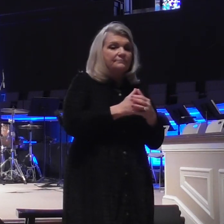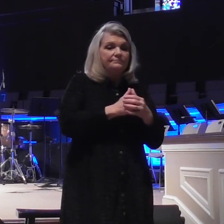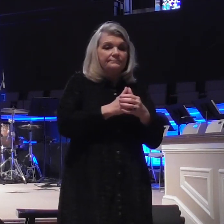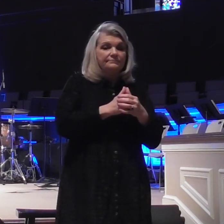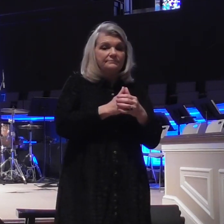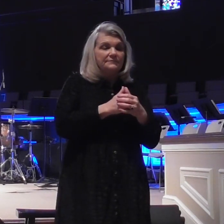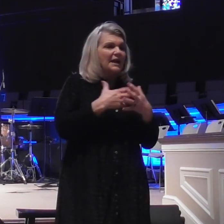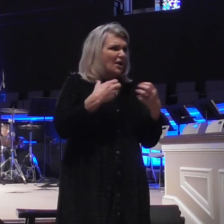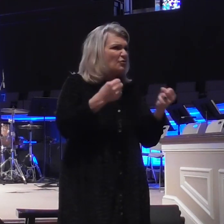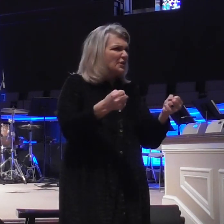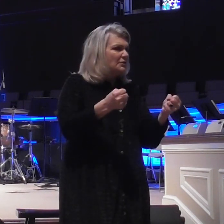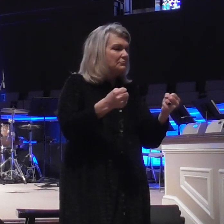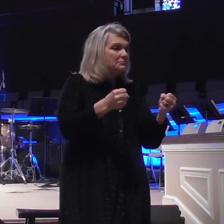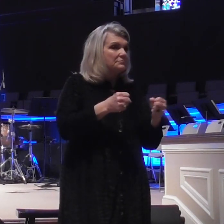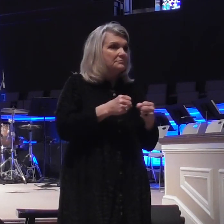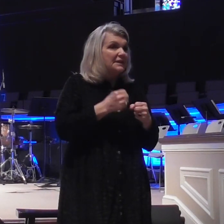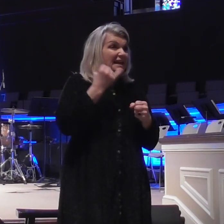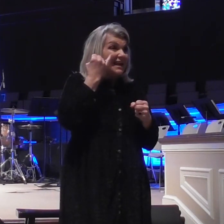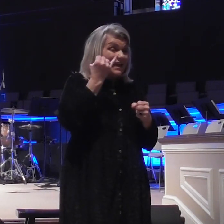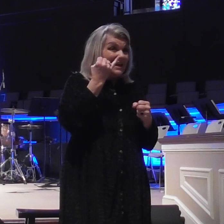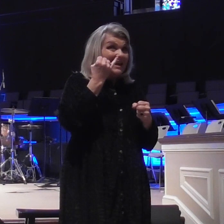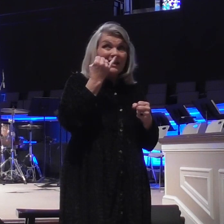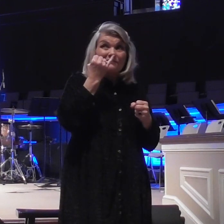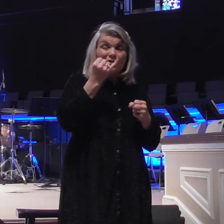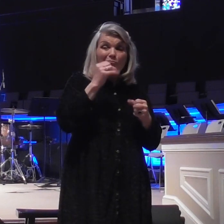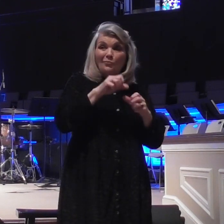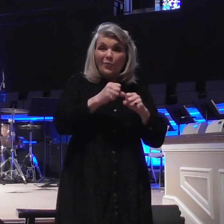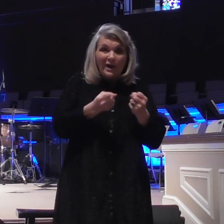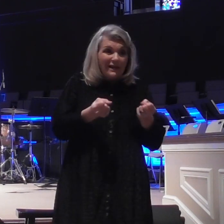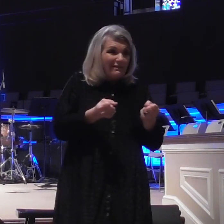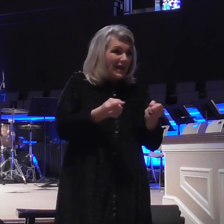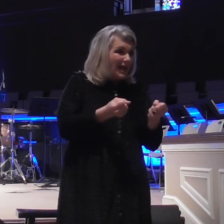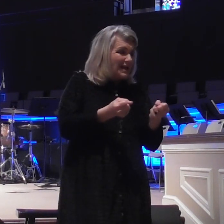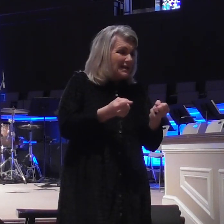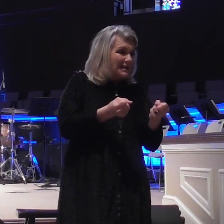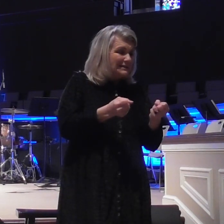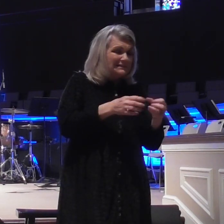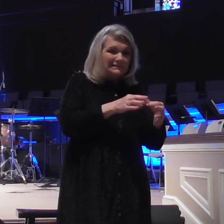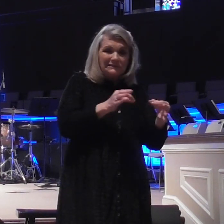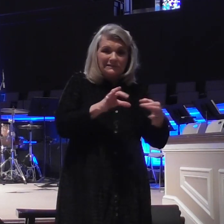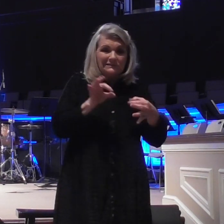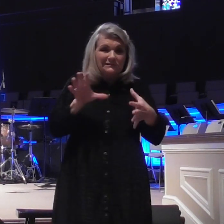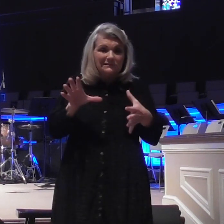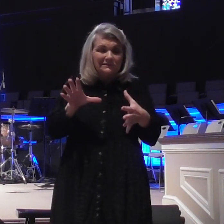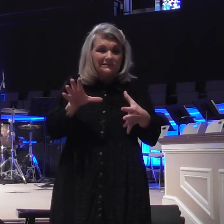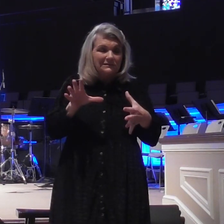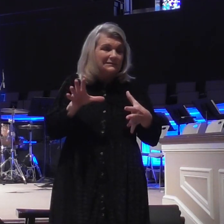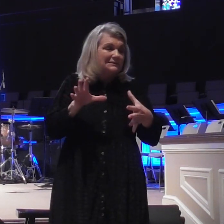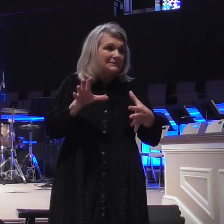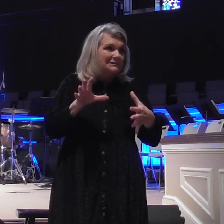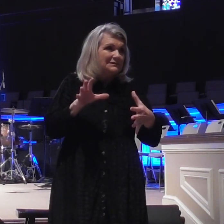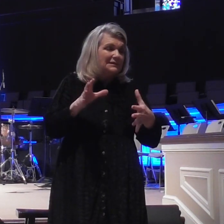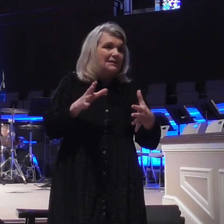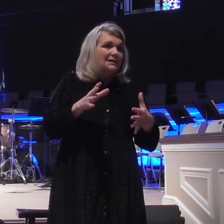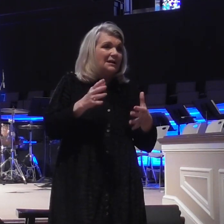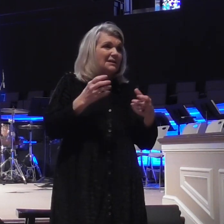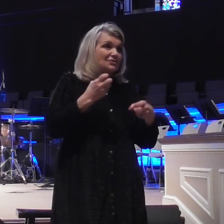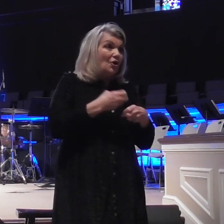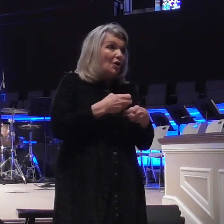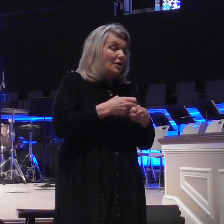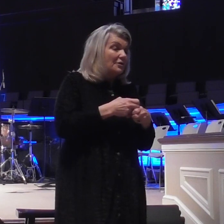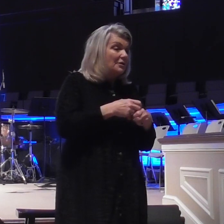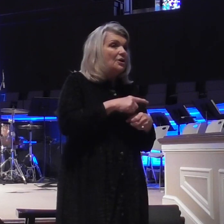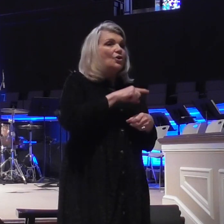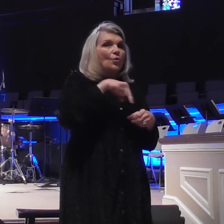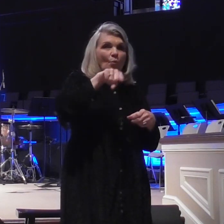made for. And when you break that down, the opposite happens. We were made for marriage. We were made